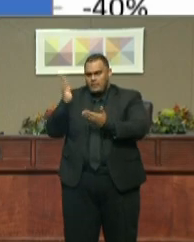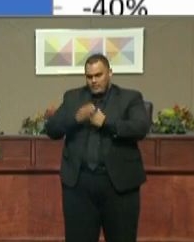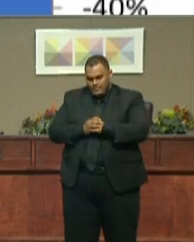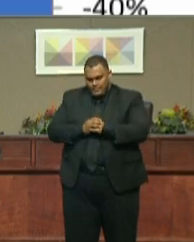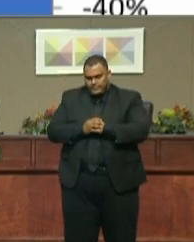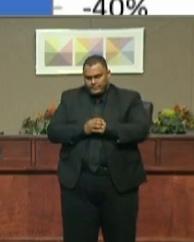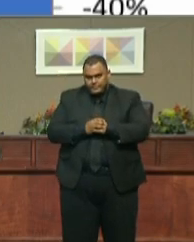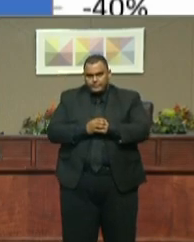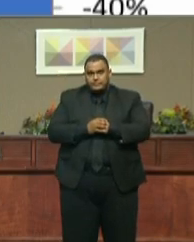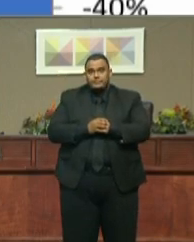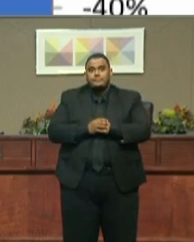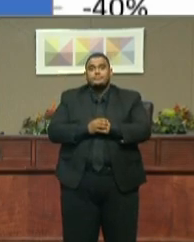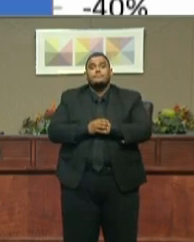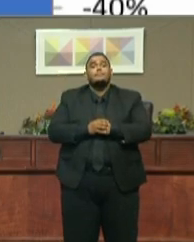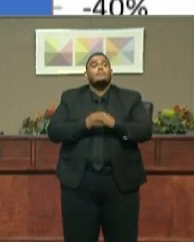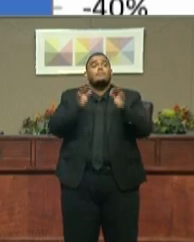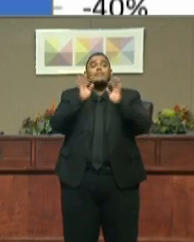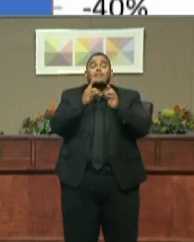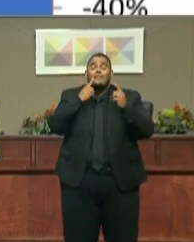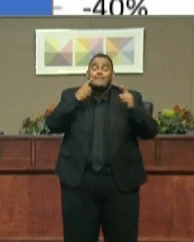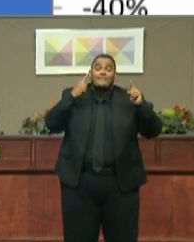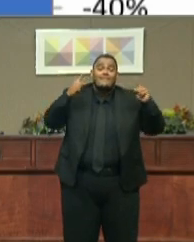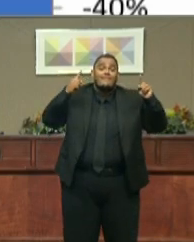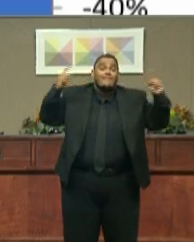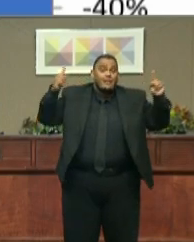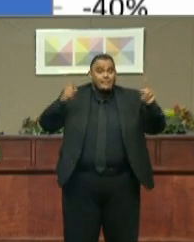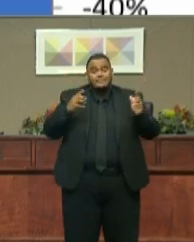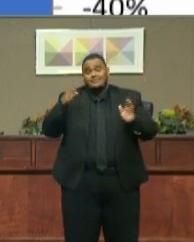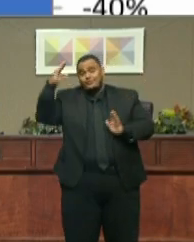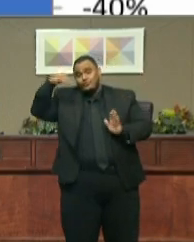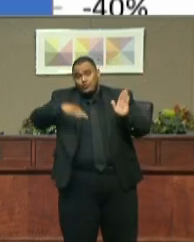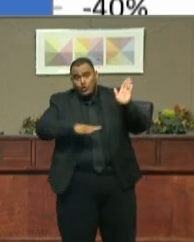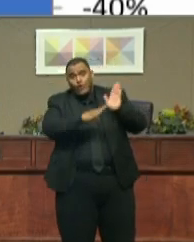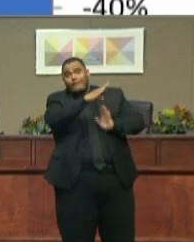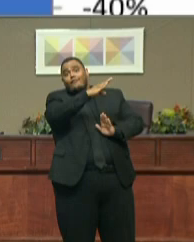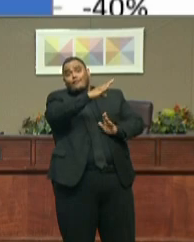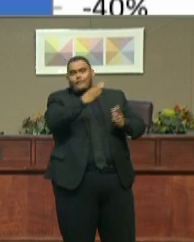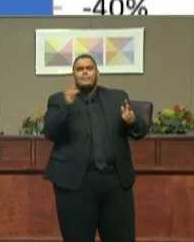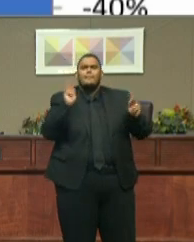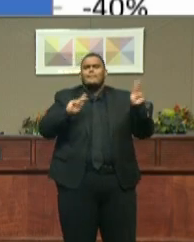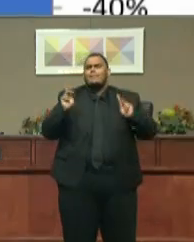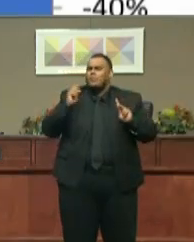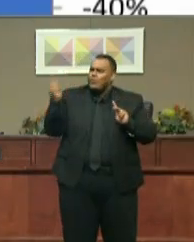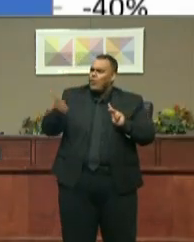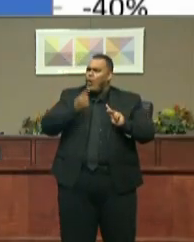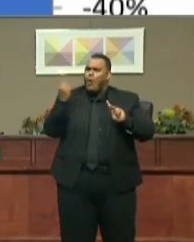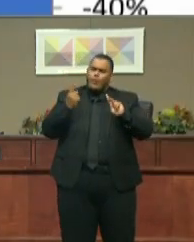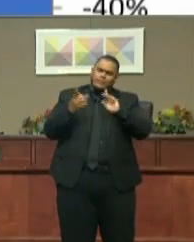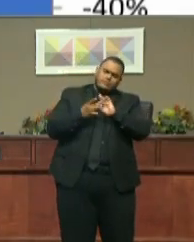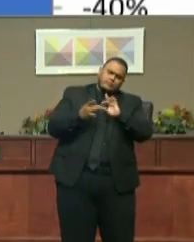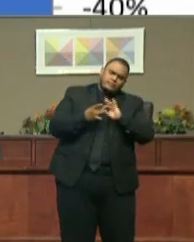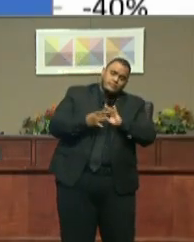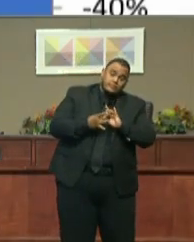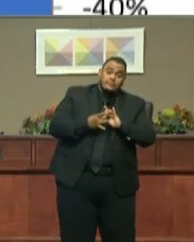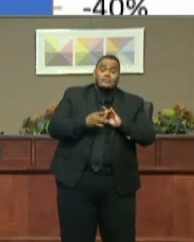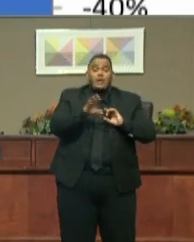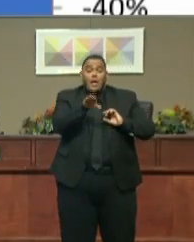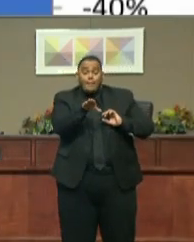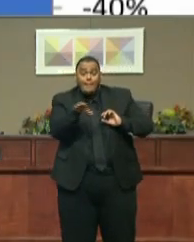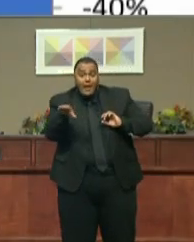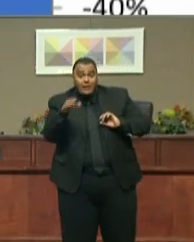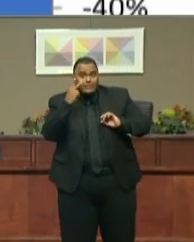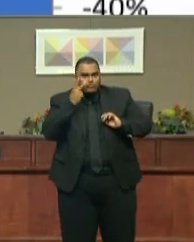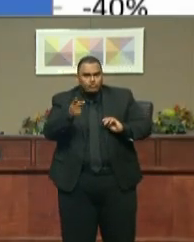This is the famous curve that people talk about. In the bottom, you have the weeks.